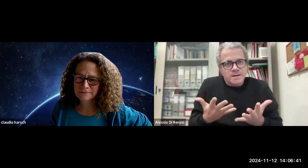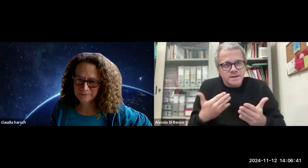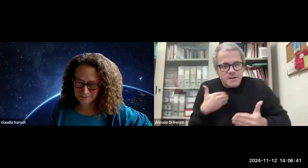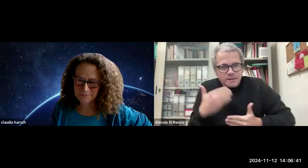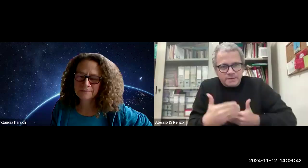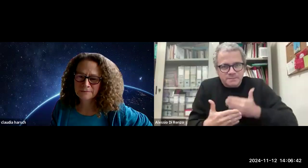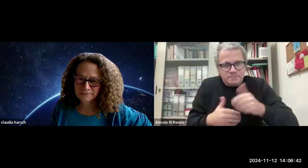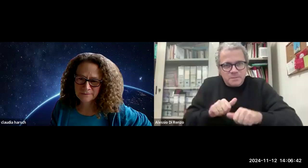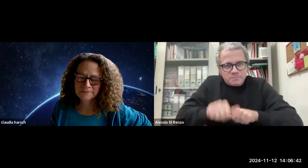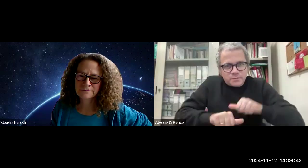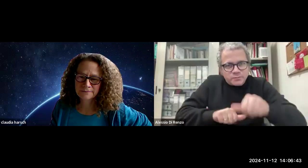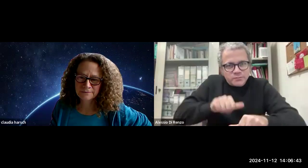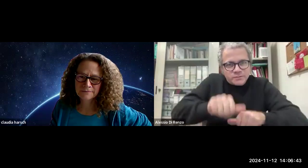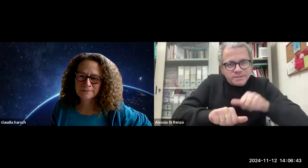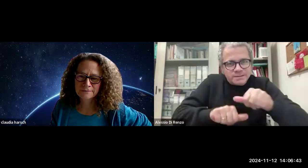CEFR adaptation,